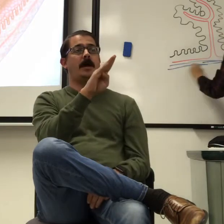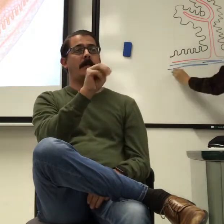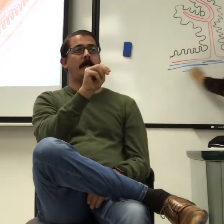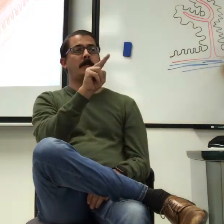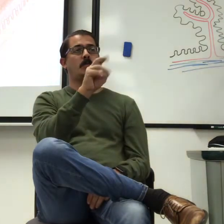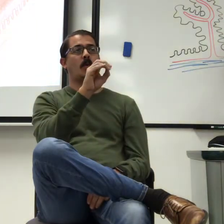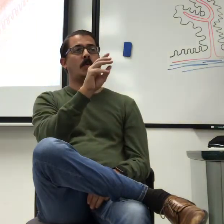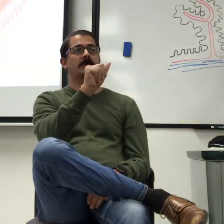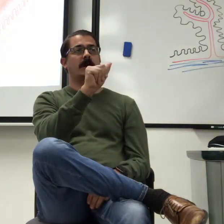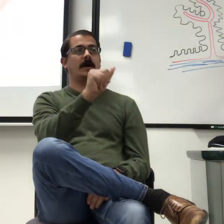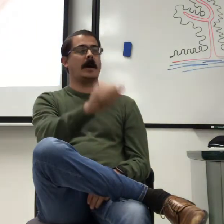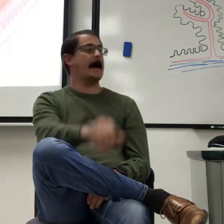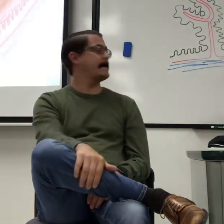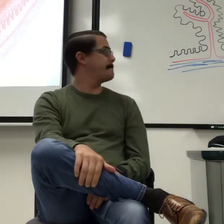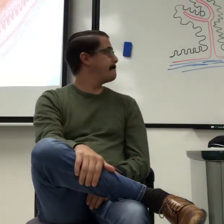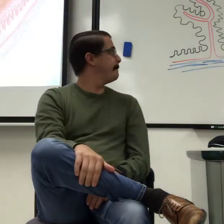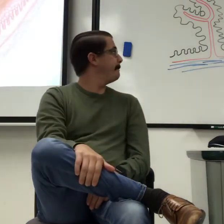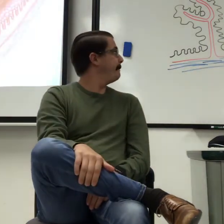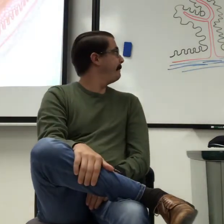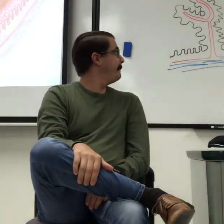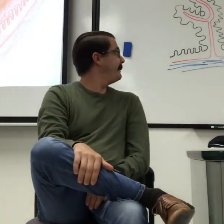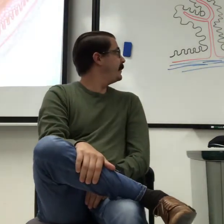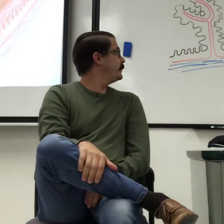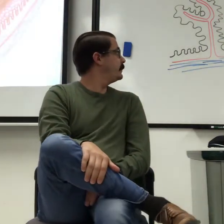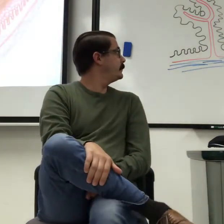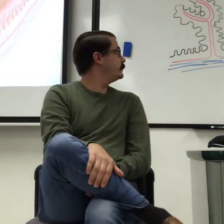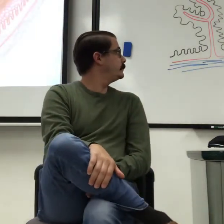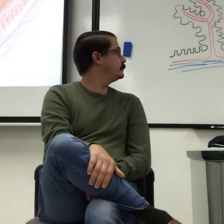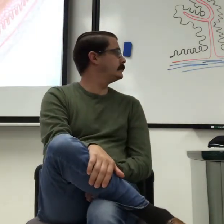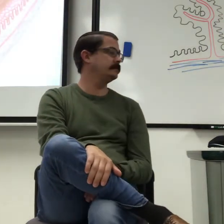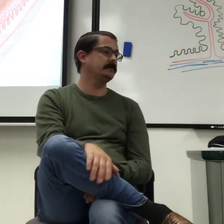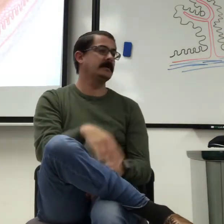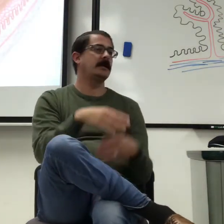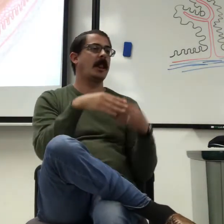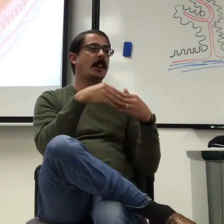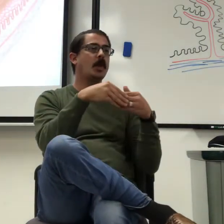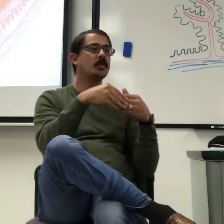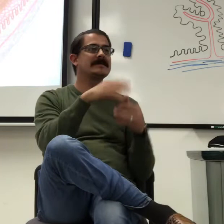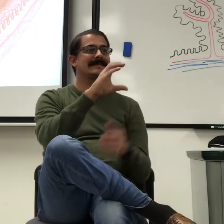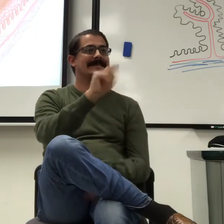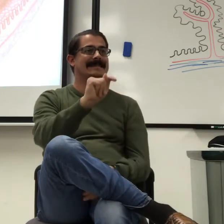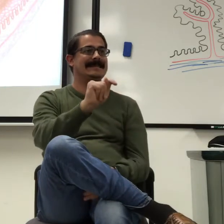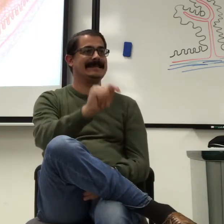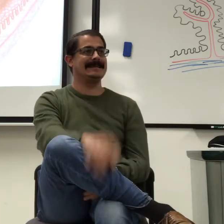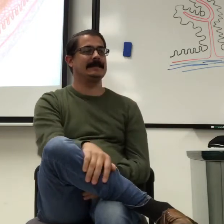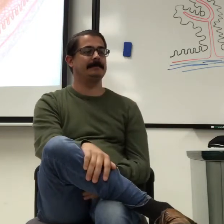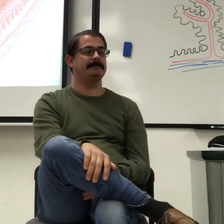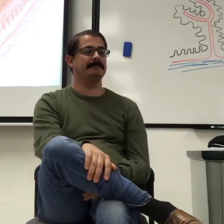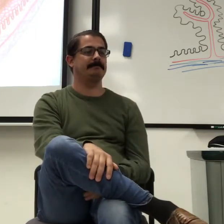So let me put that. So this is loose, CT of